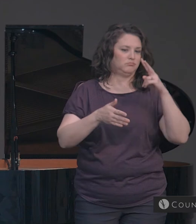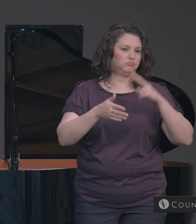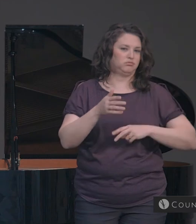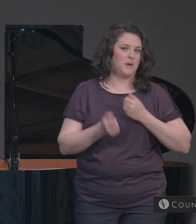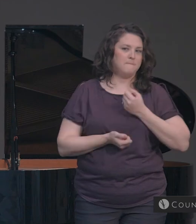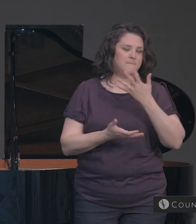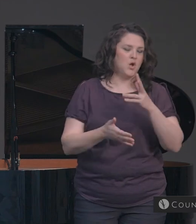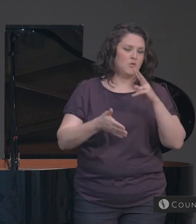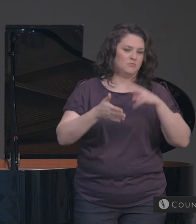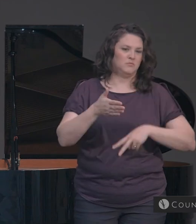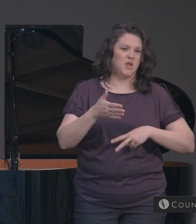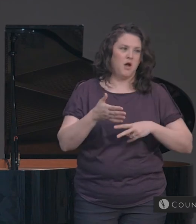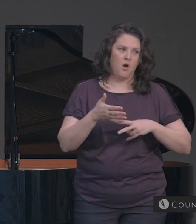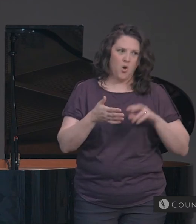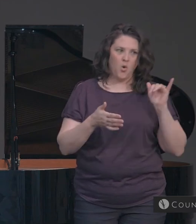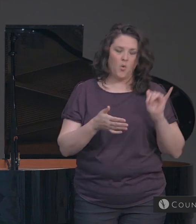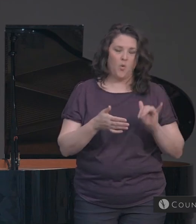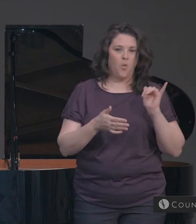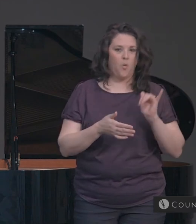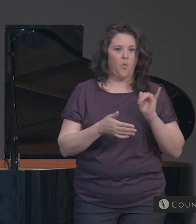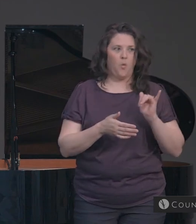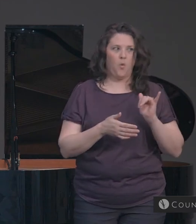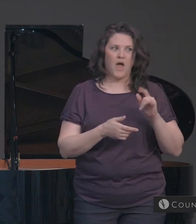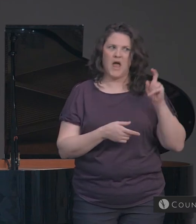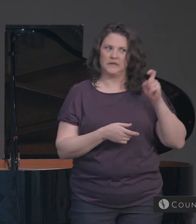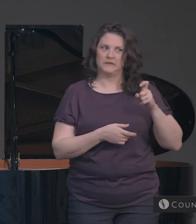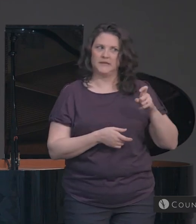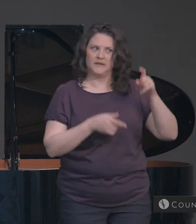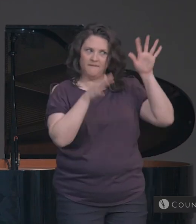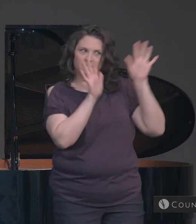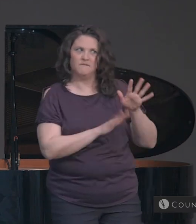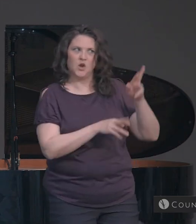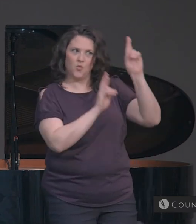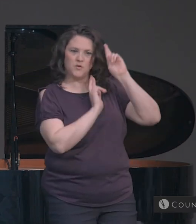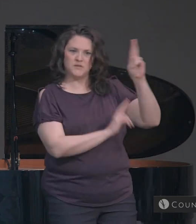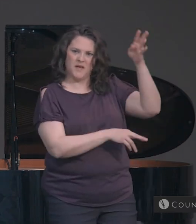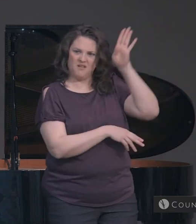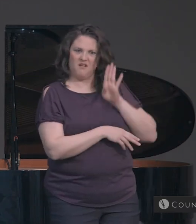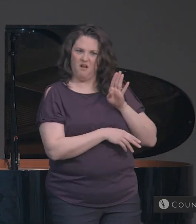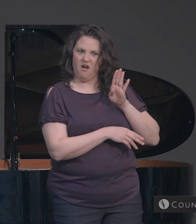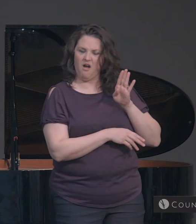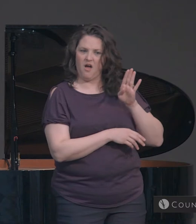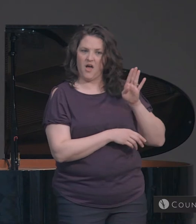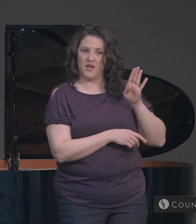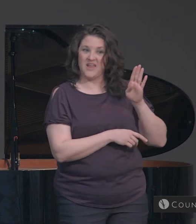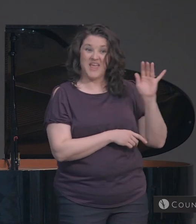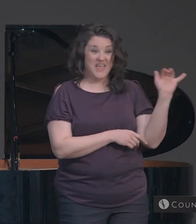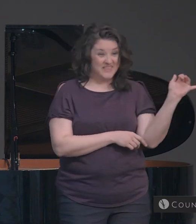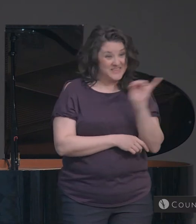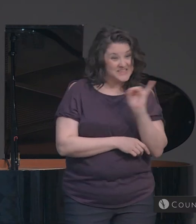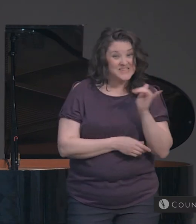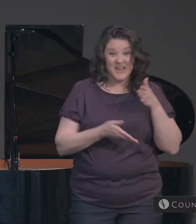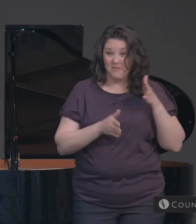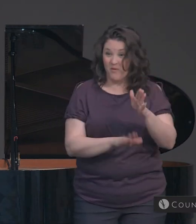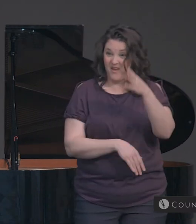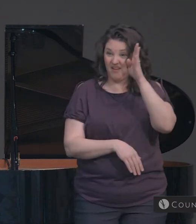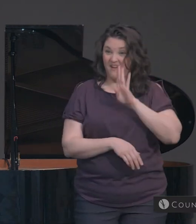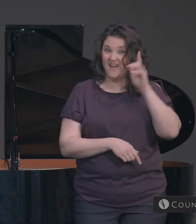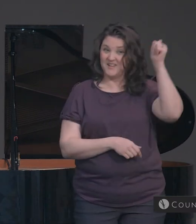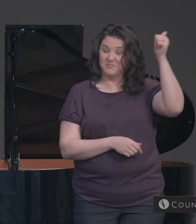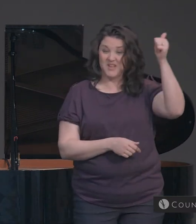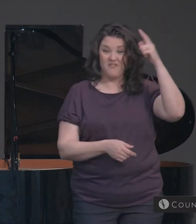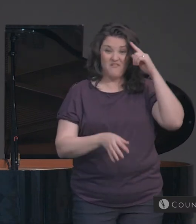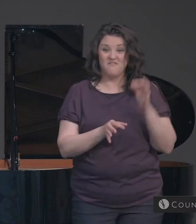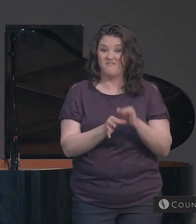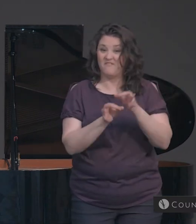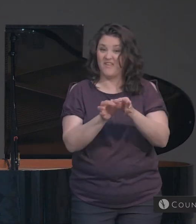proper attitude of fear and respect for the Almighty God. Just as God was faithful